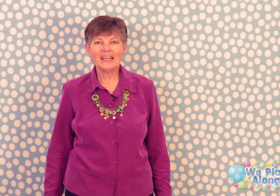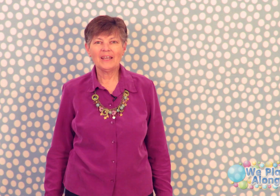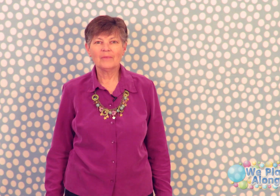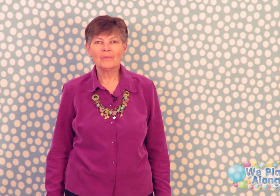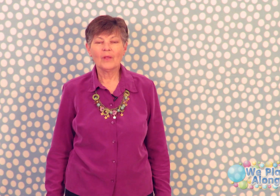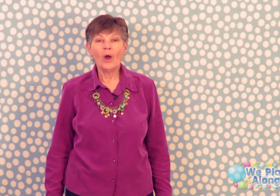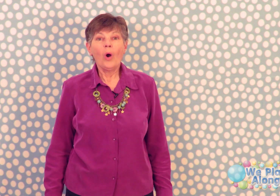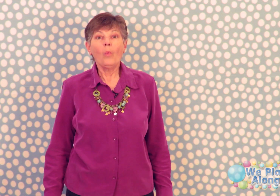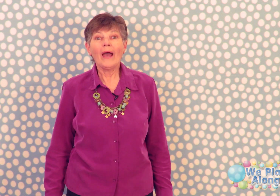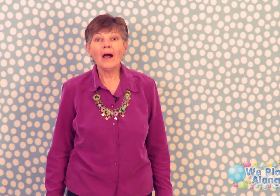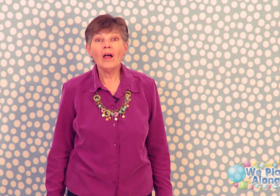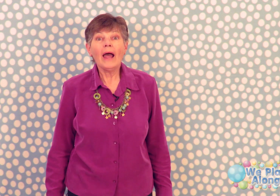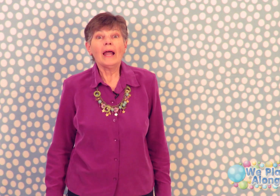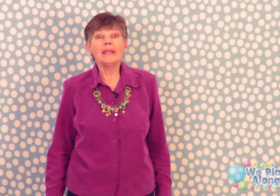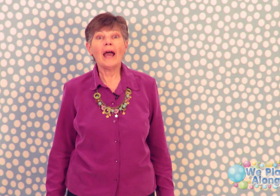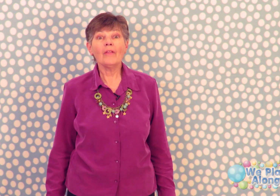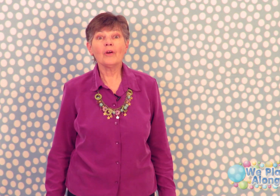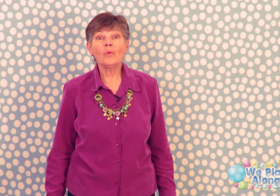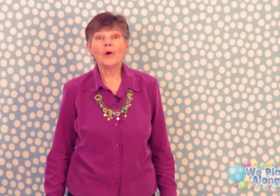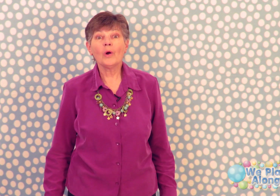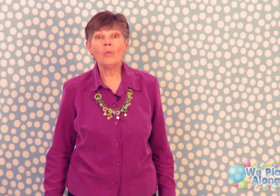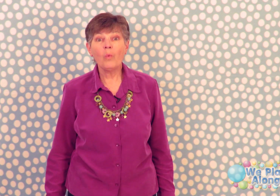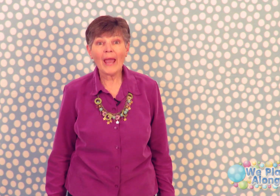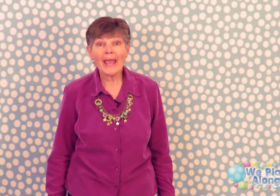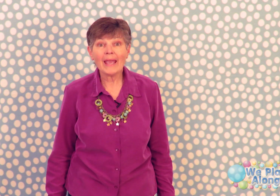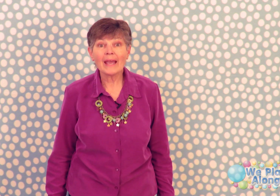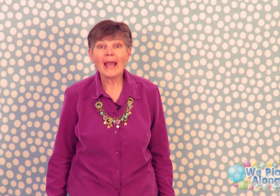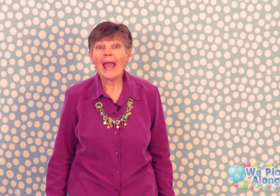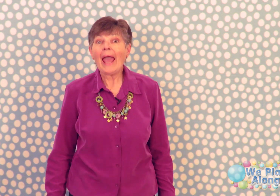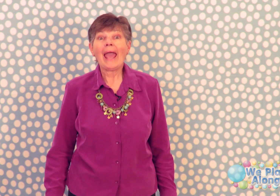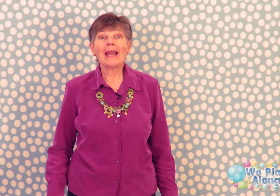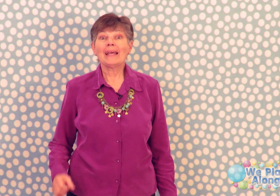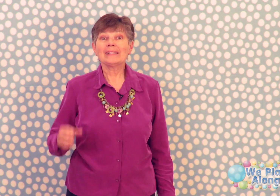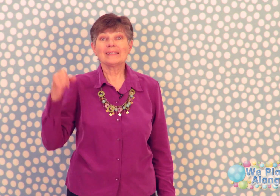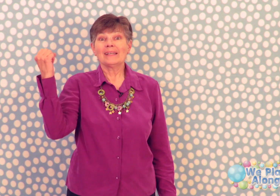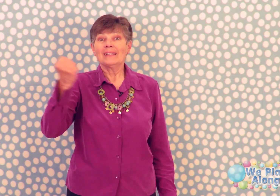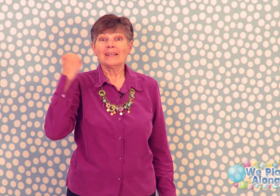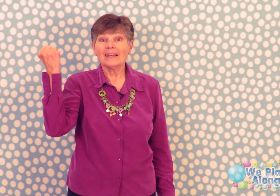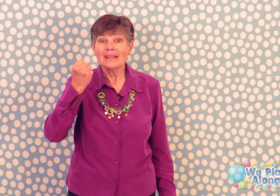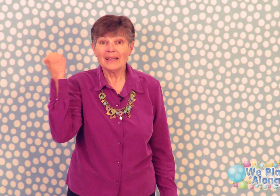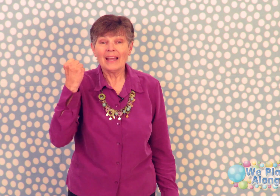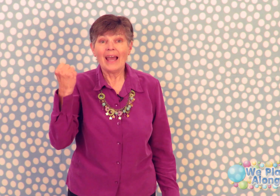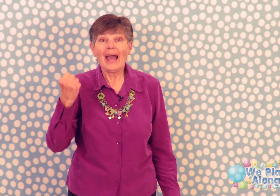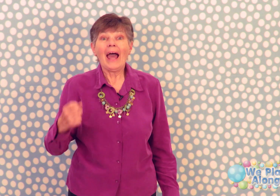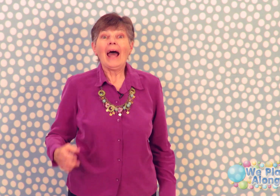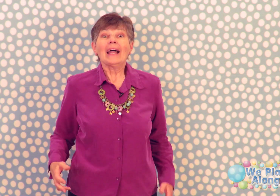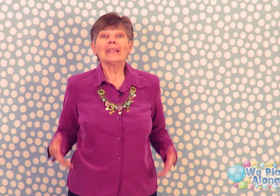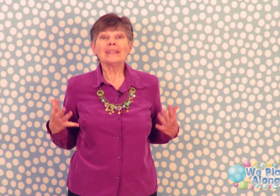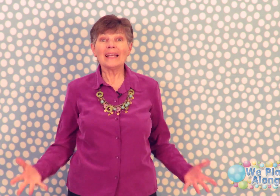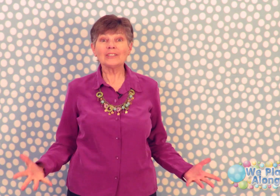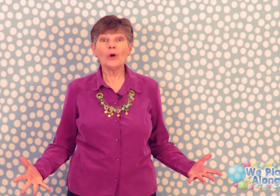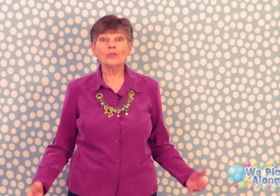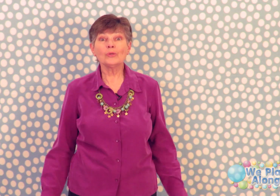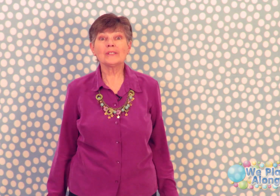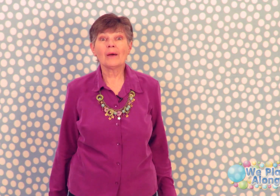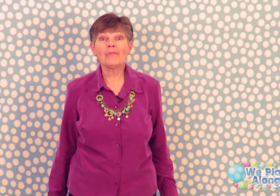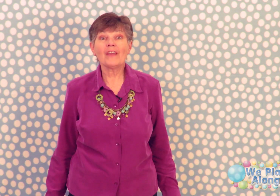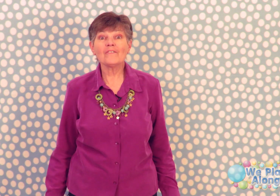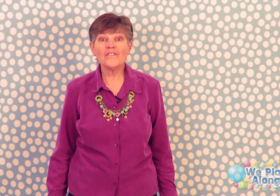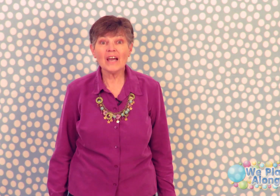Shelley. Well, now that we're awake and it's, let's go do something